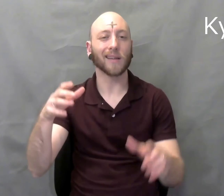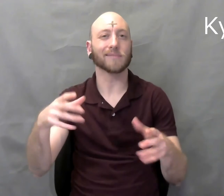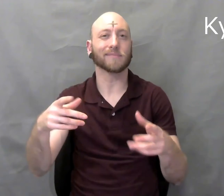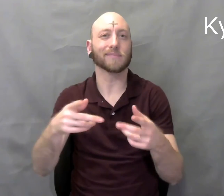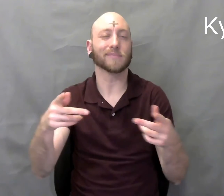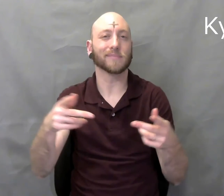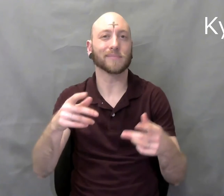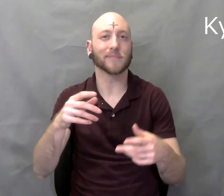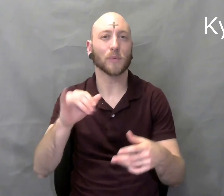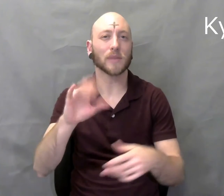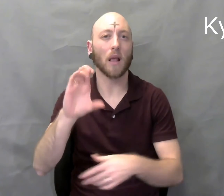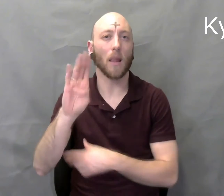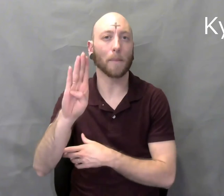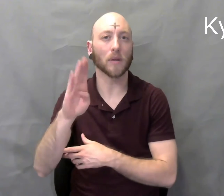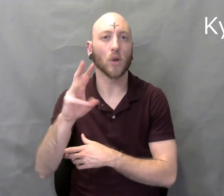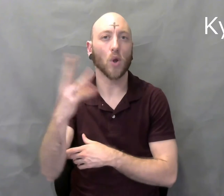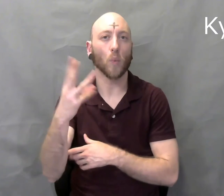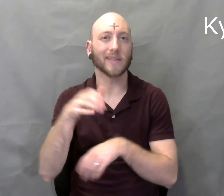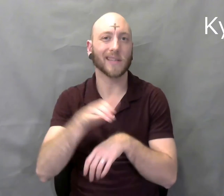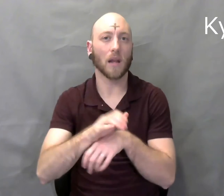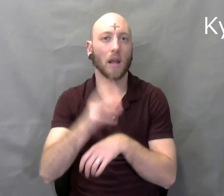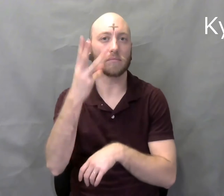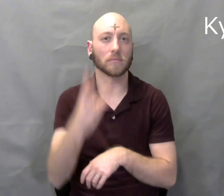it was like a club. They like moved the hookahs to the